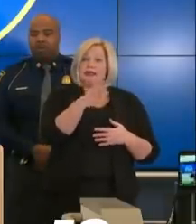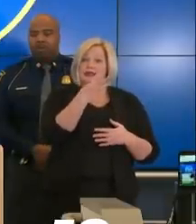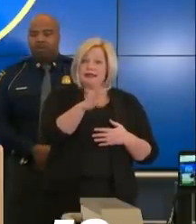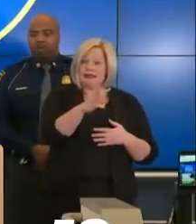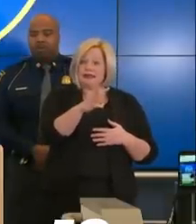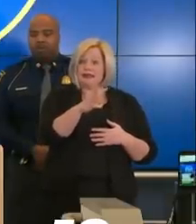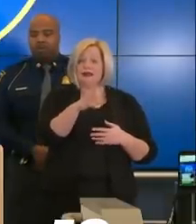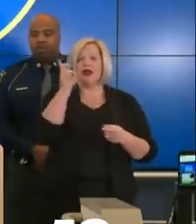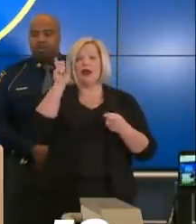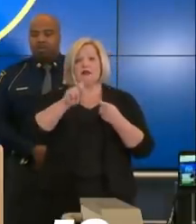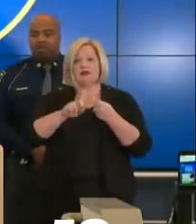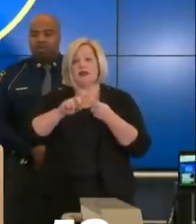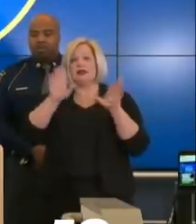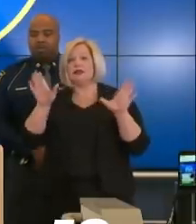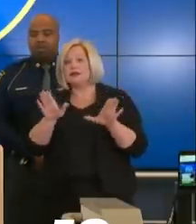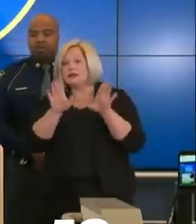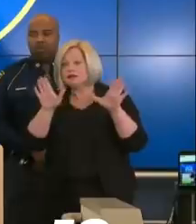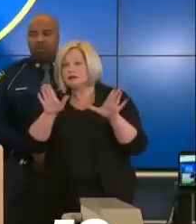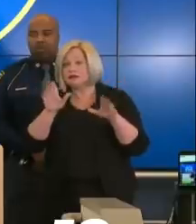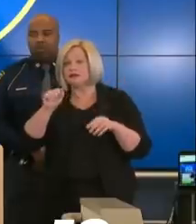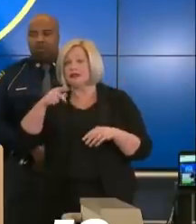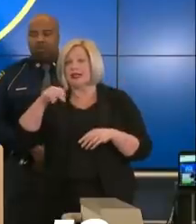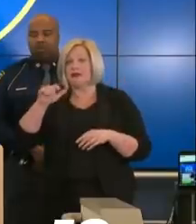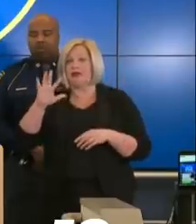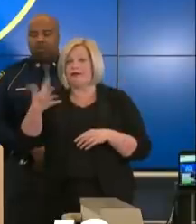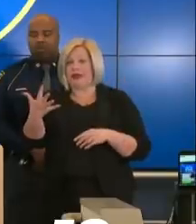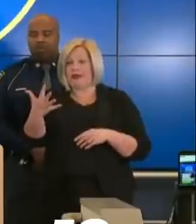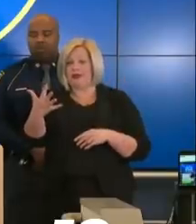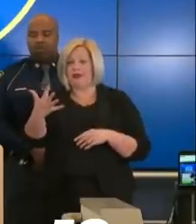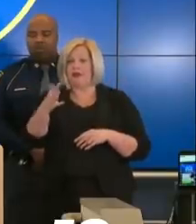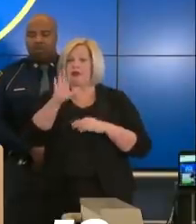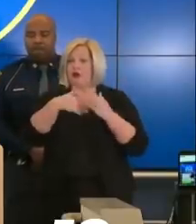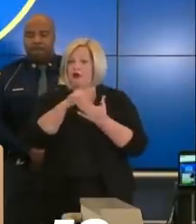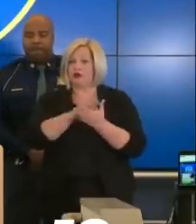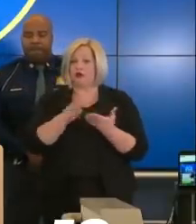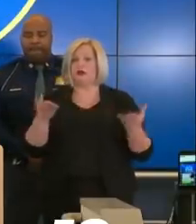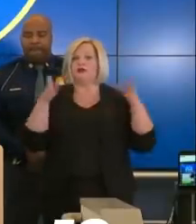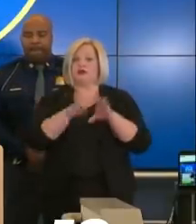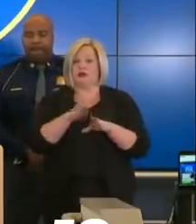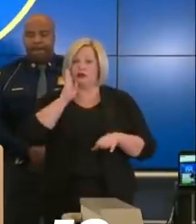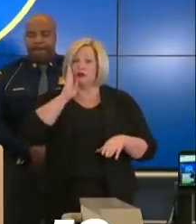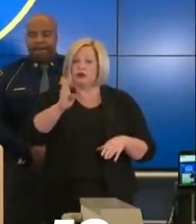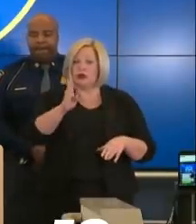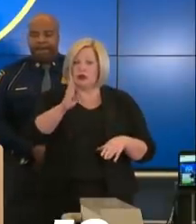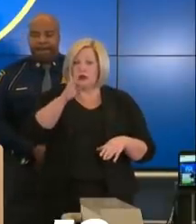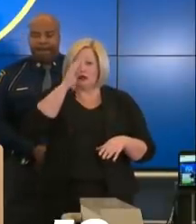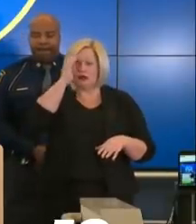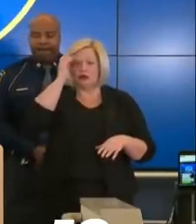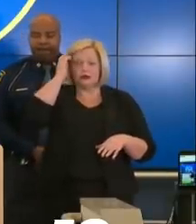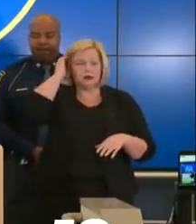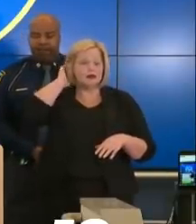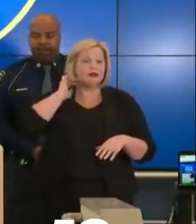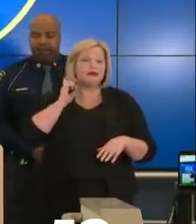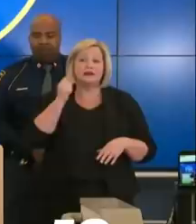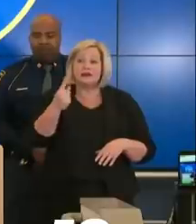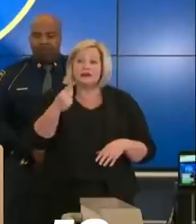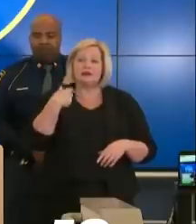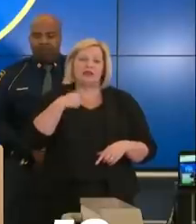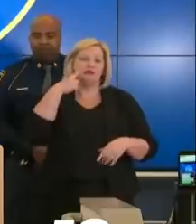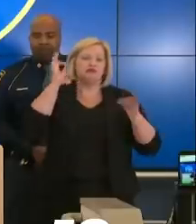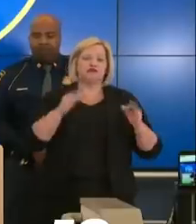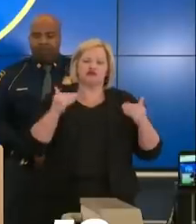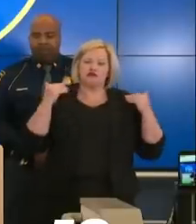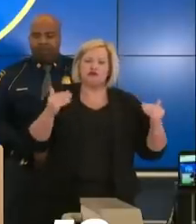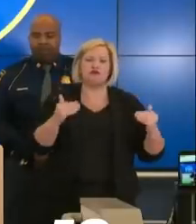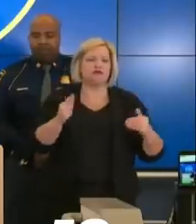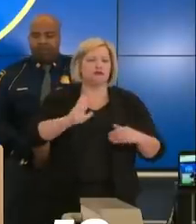16th, until Sunday, April 5th. This is not a decision that I make